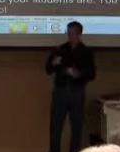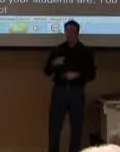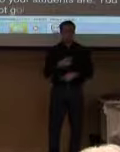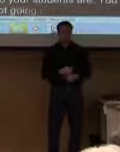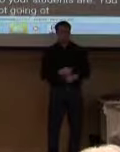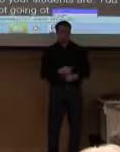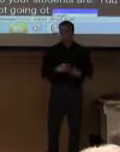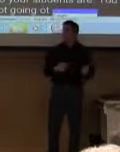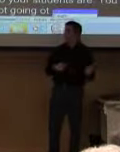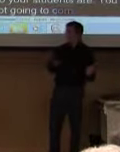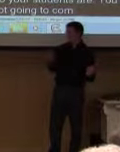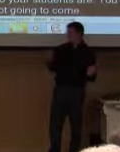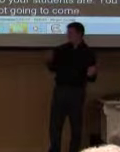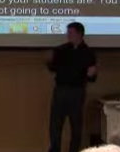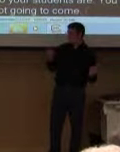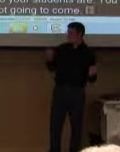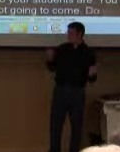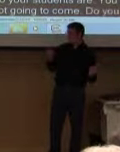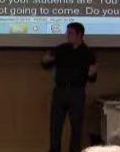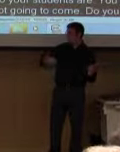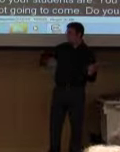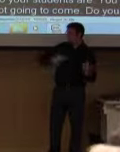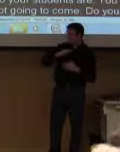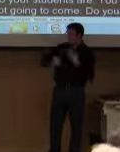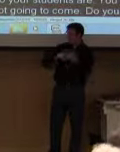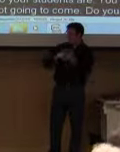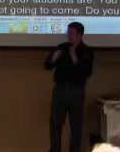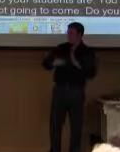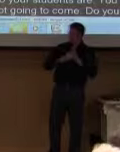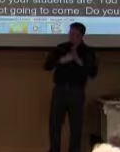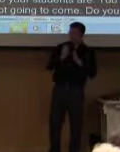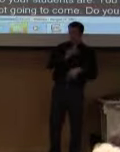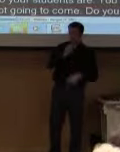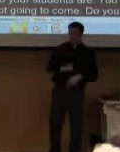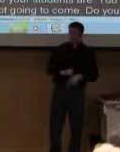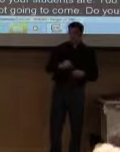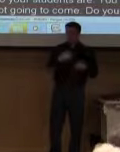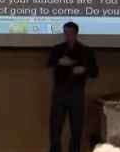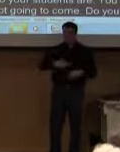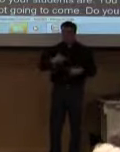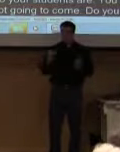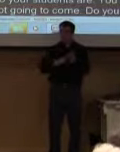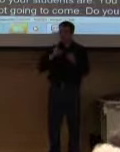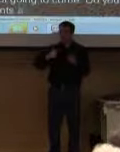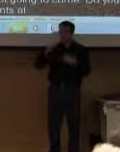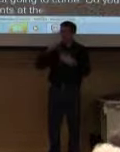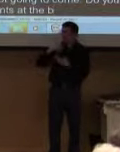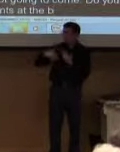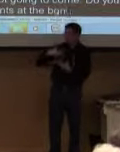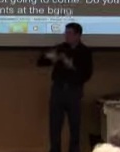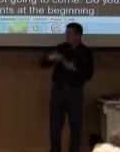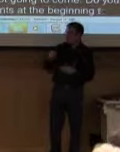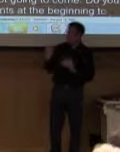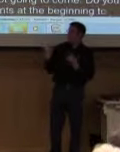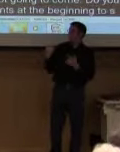Do you invite all of those students at the beginning of the semester to sign up for the Hangout, or do